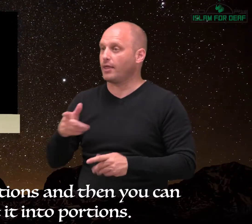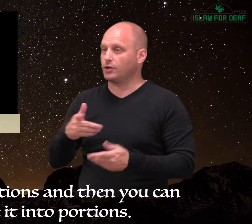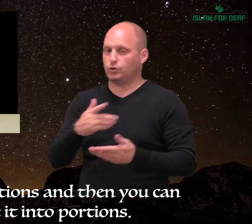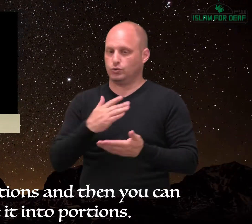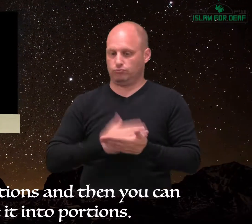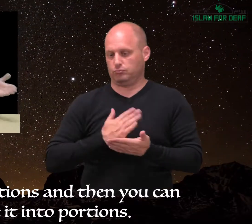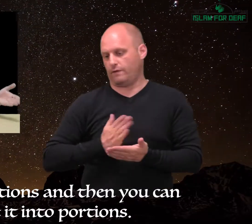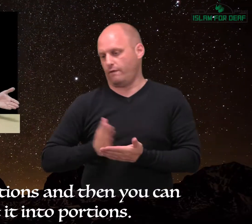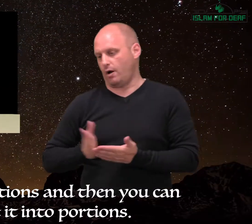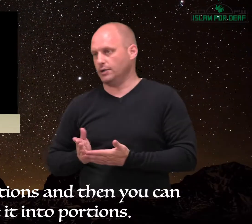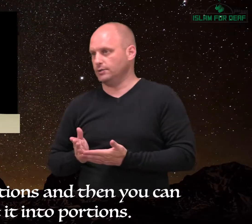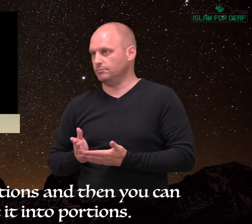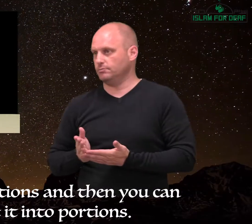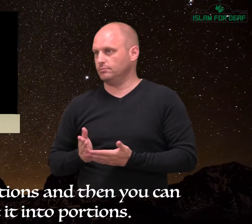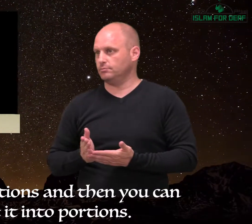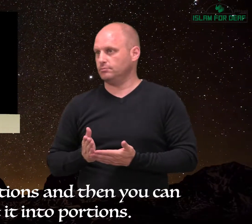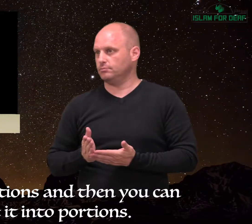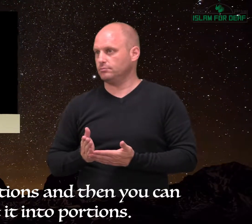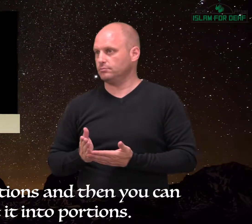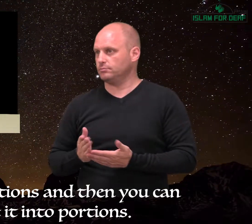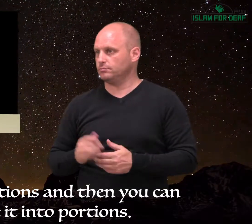And then you can divide it into portions.